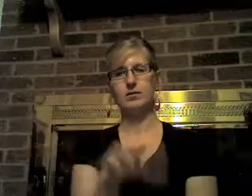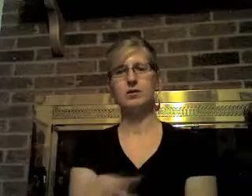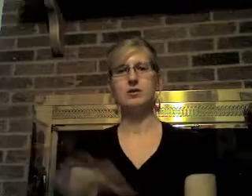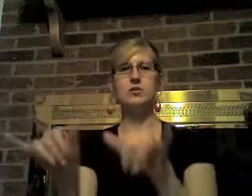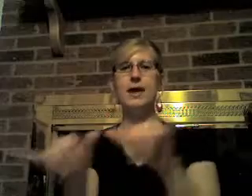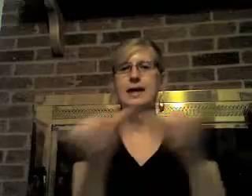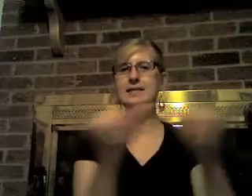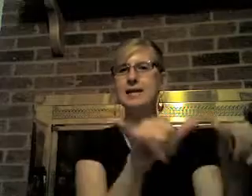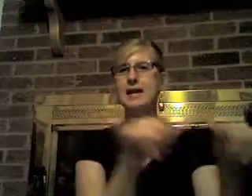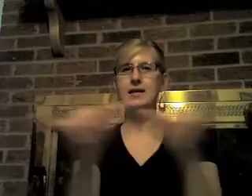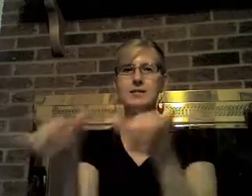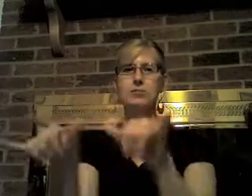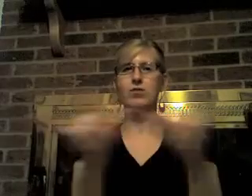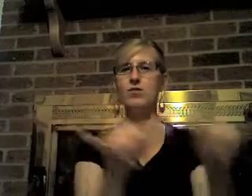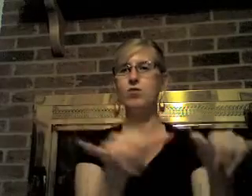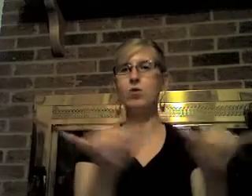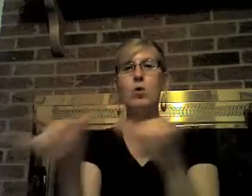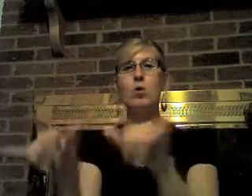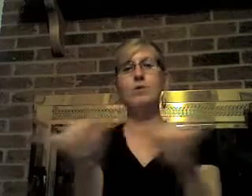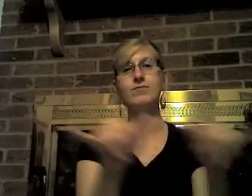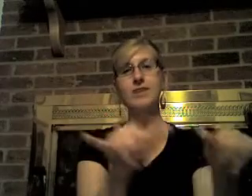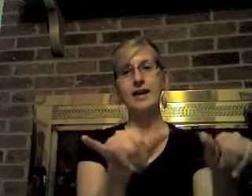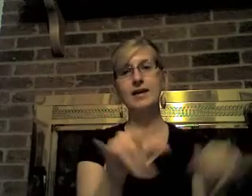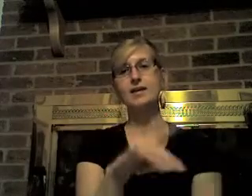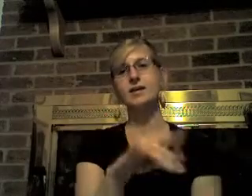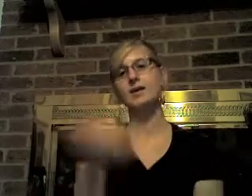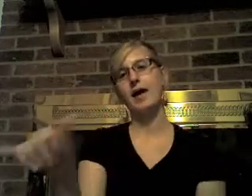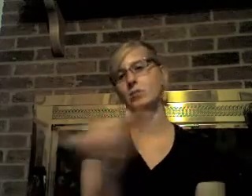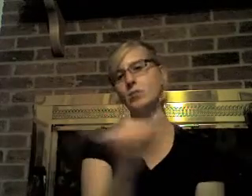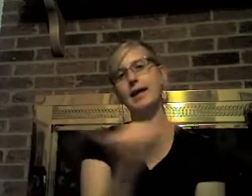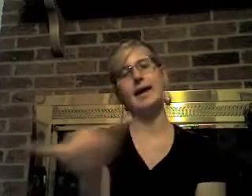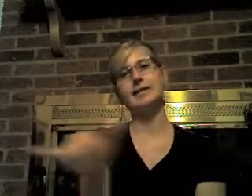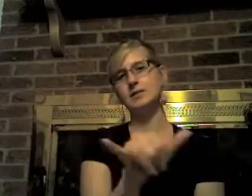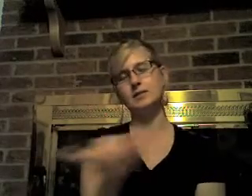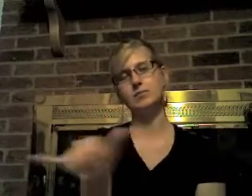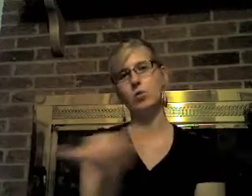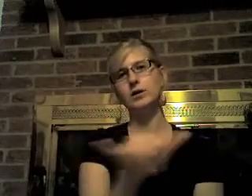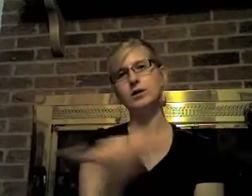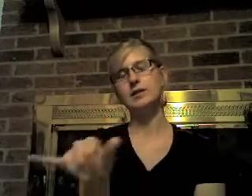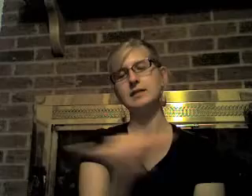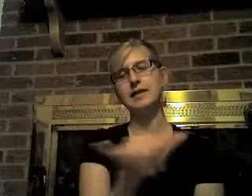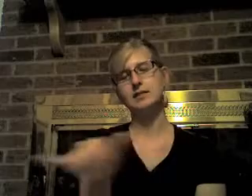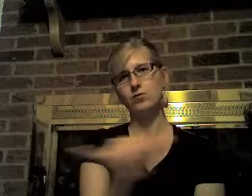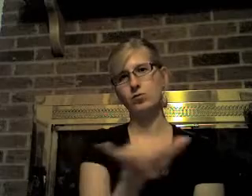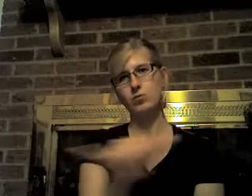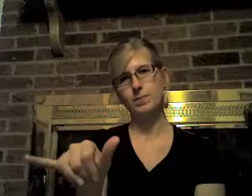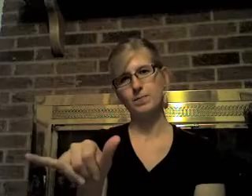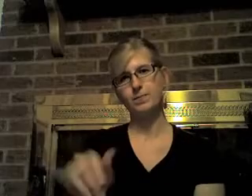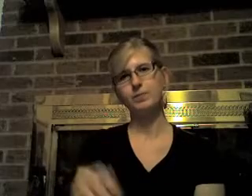The two hands, again, is more of a formal or emphatic, and the one hand is less informal.